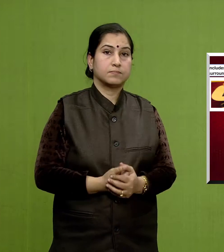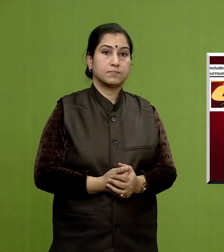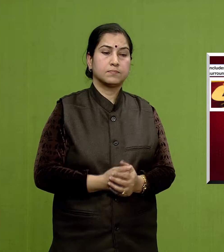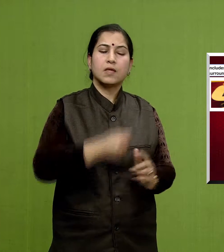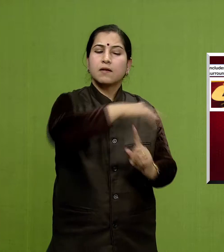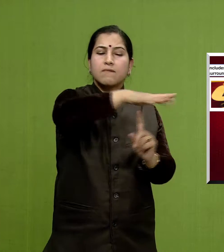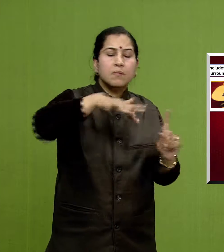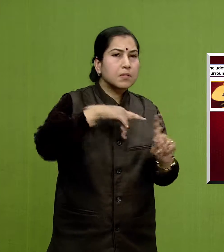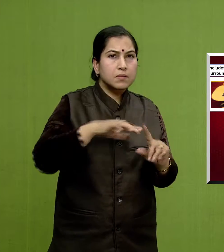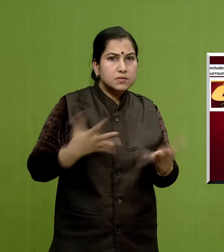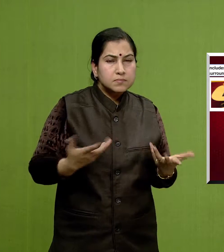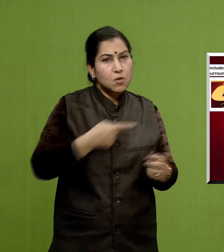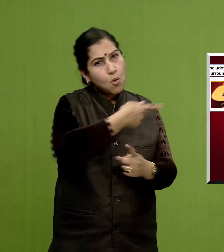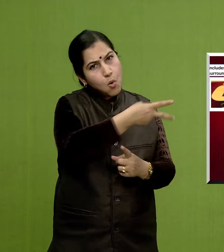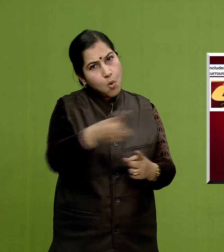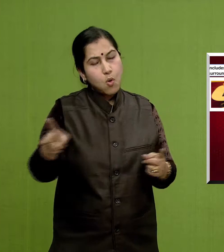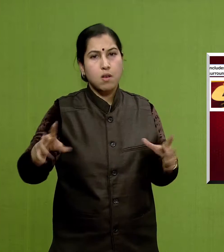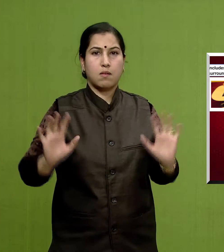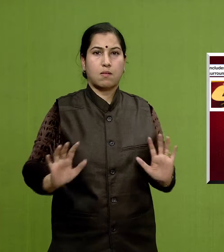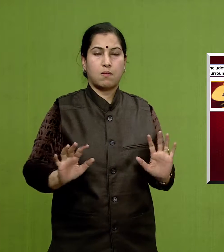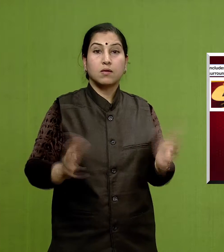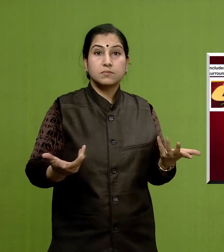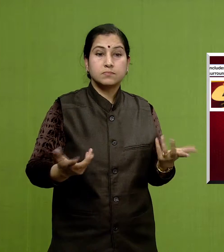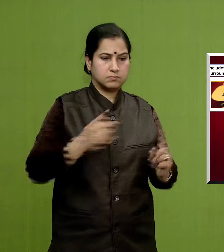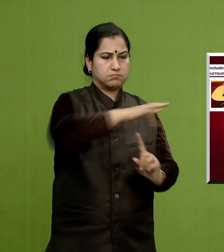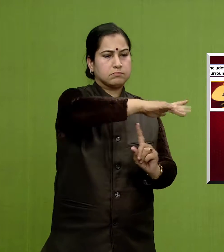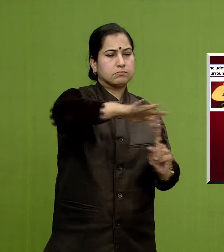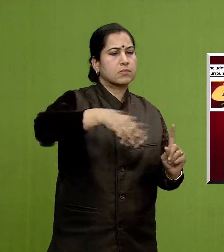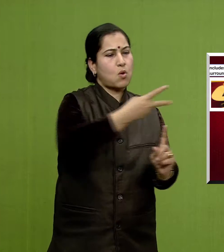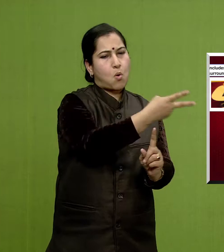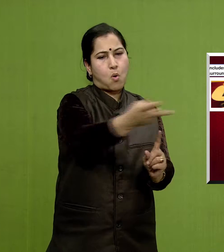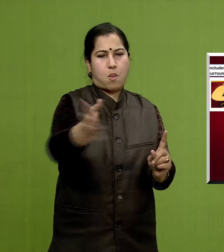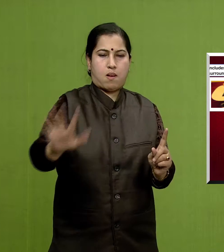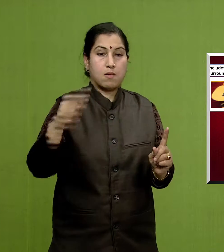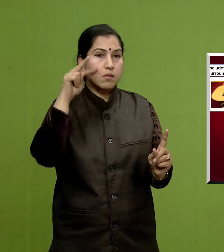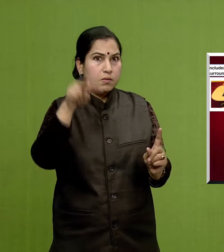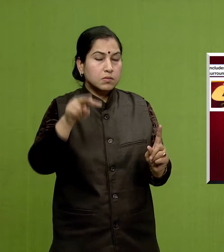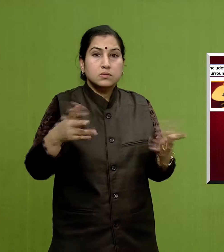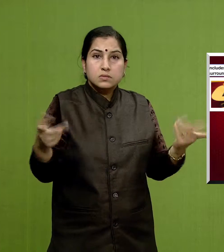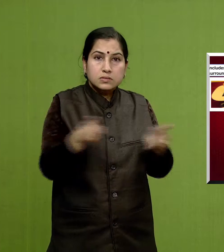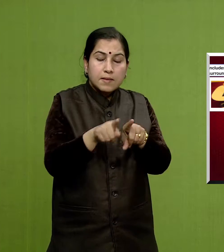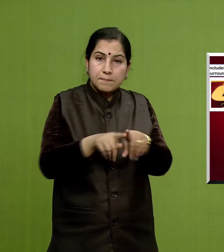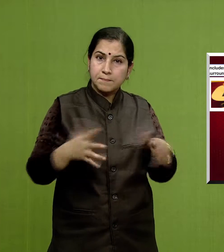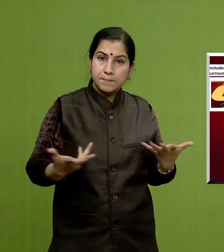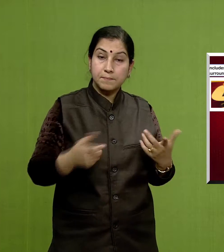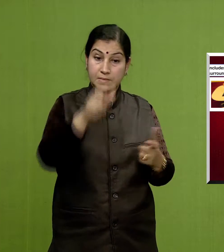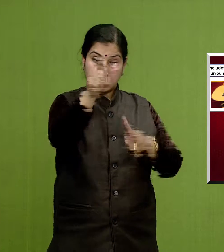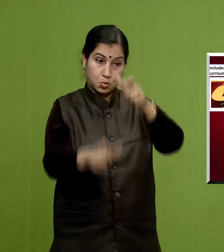includes all aspects of the surroundings, that is, human